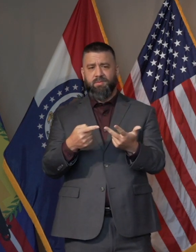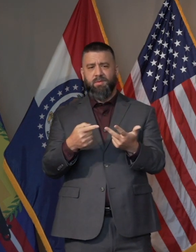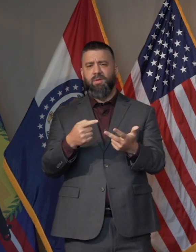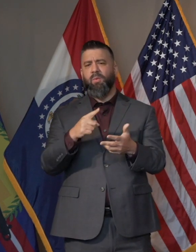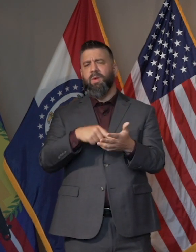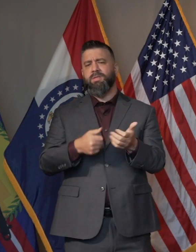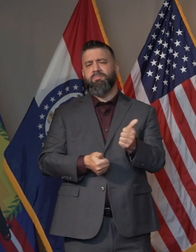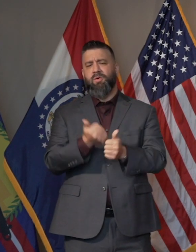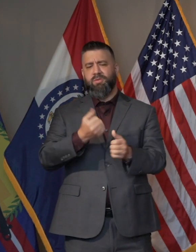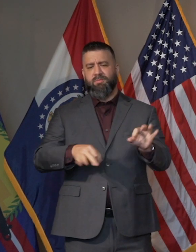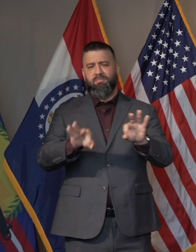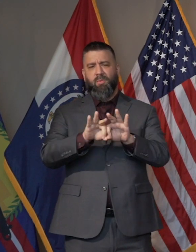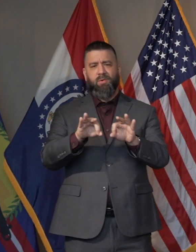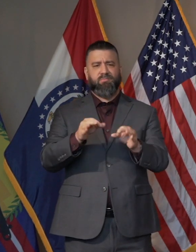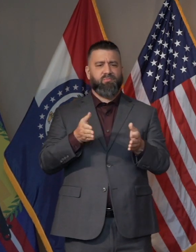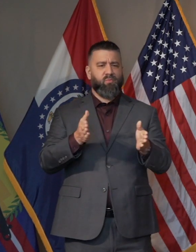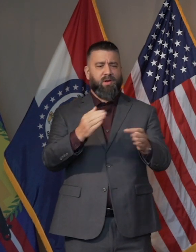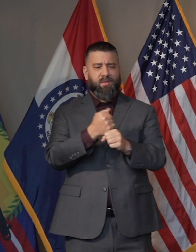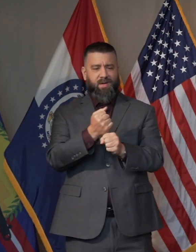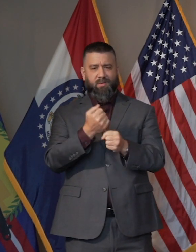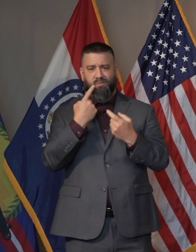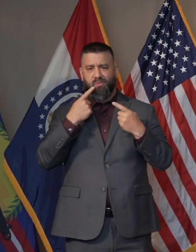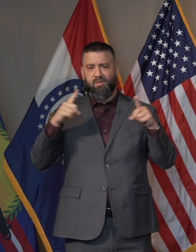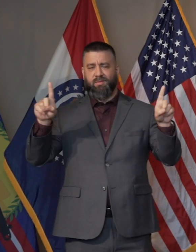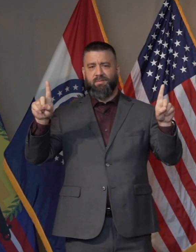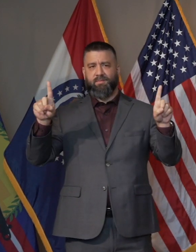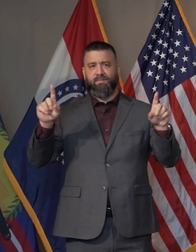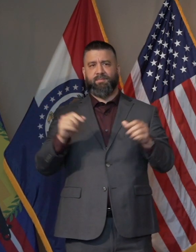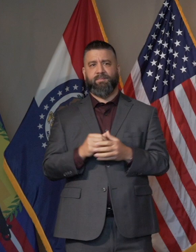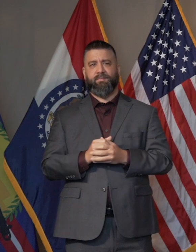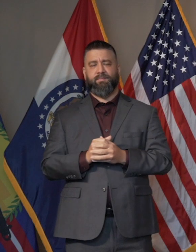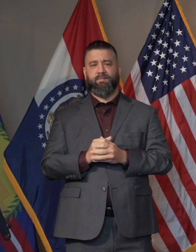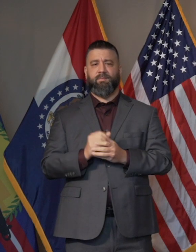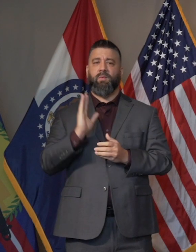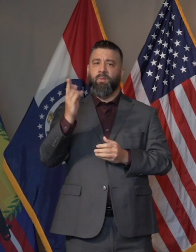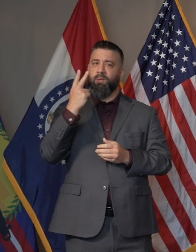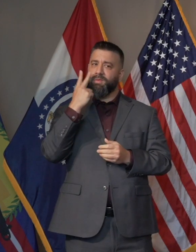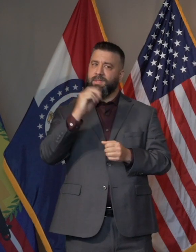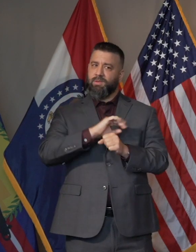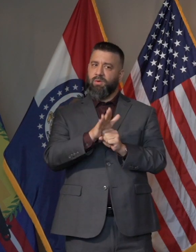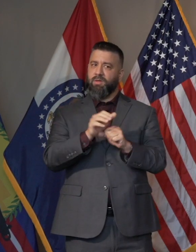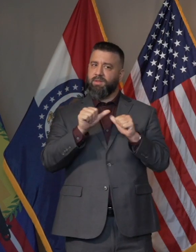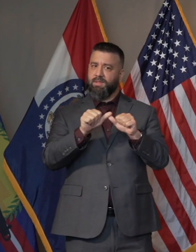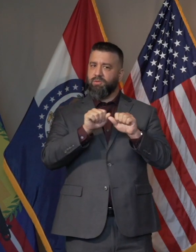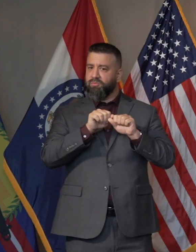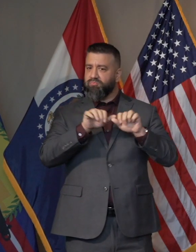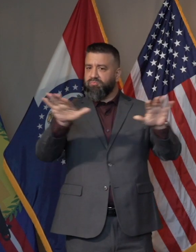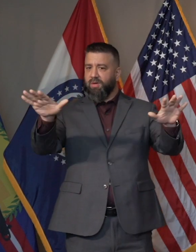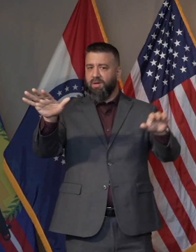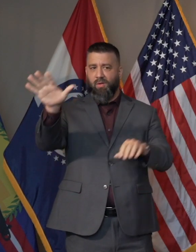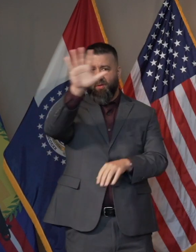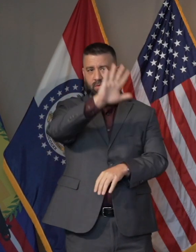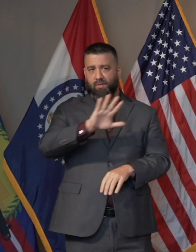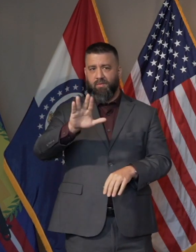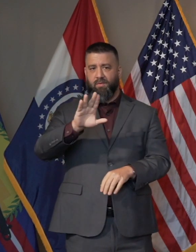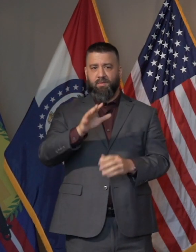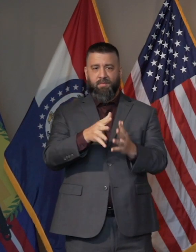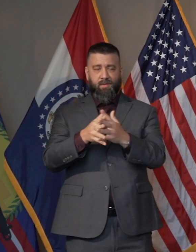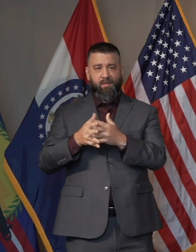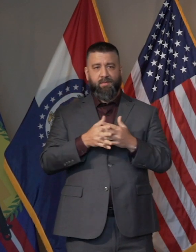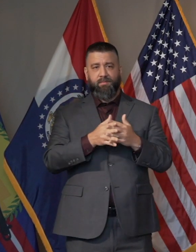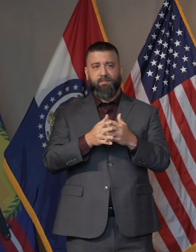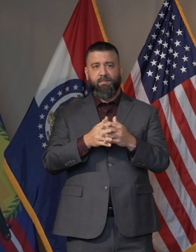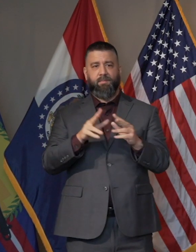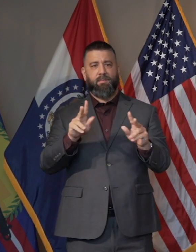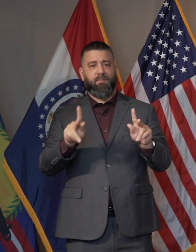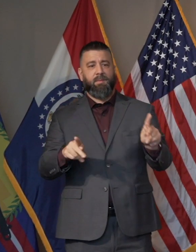work? Well, I think we're going to continue to see the virus rage across our community and across our country. People want to know what the right